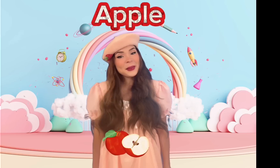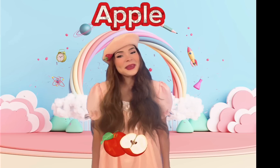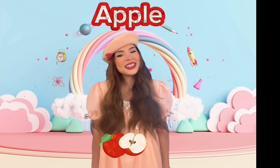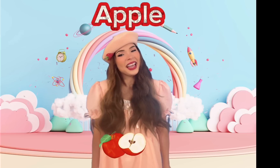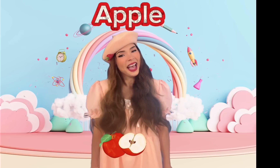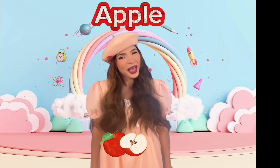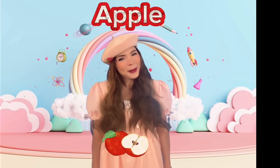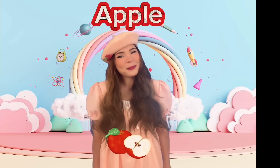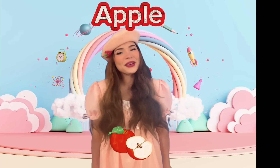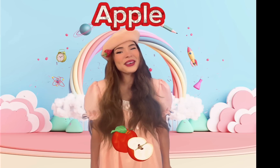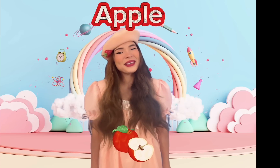Yummy apple.